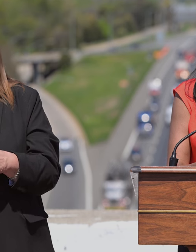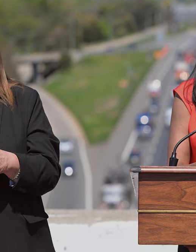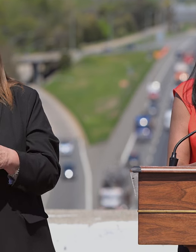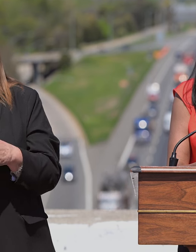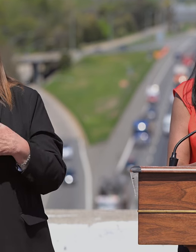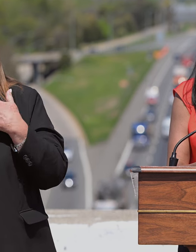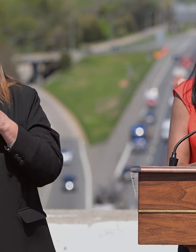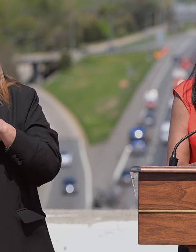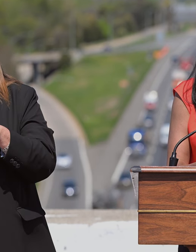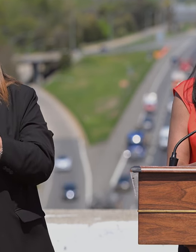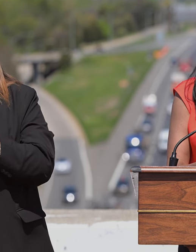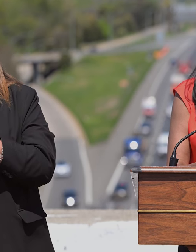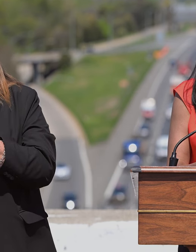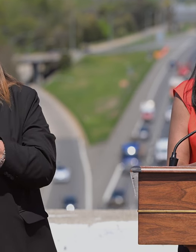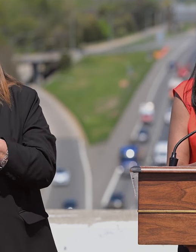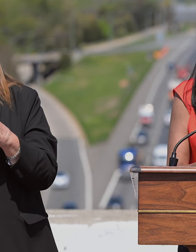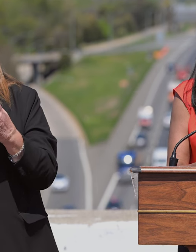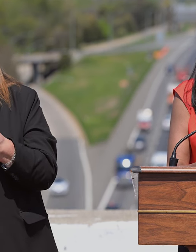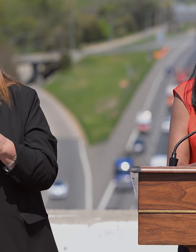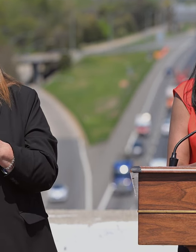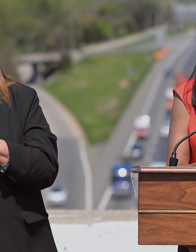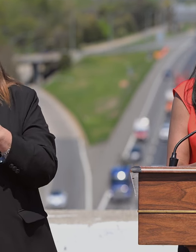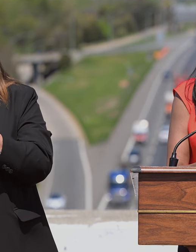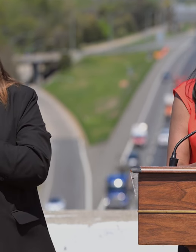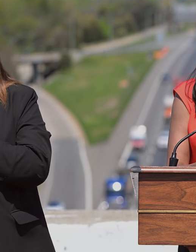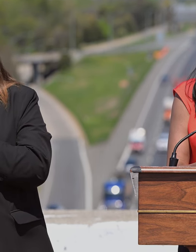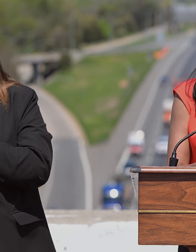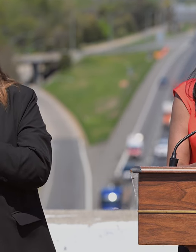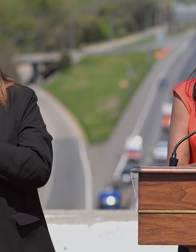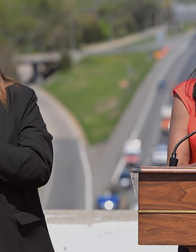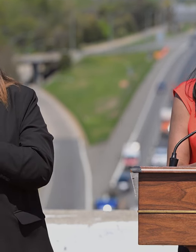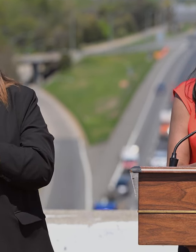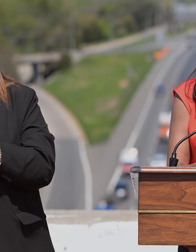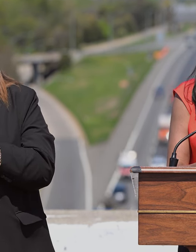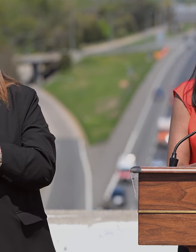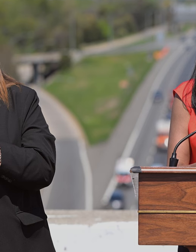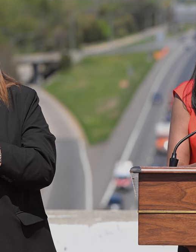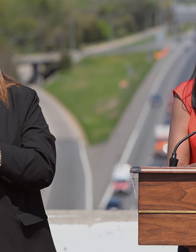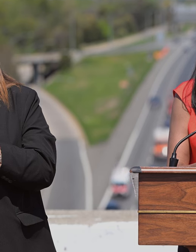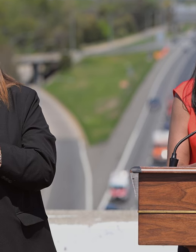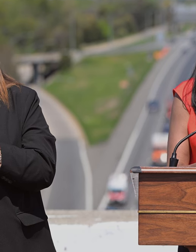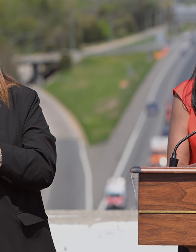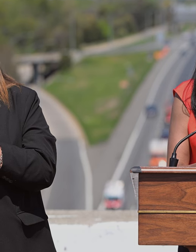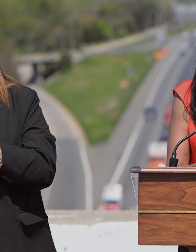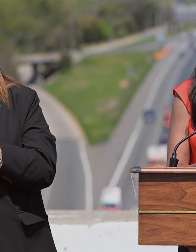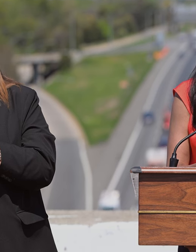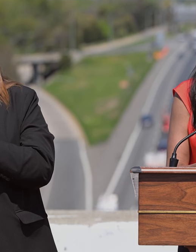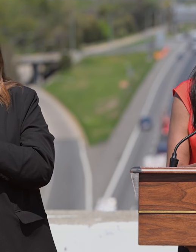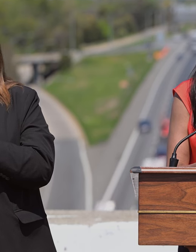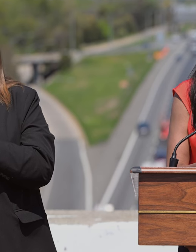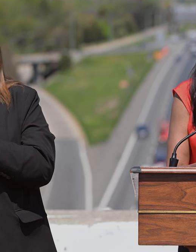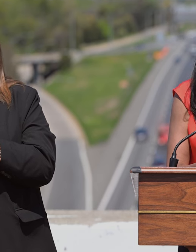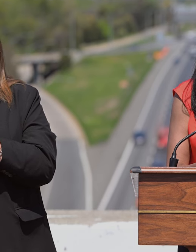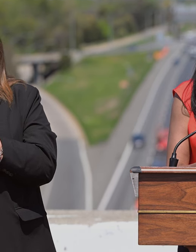work zone crashes. And almost a year later, on March 26, 2024, the world woke